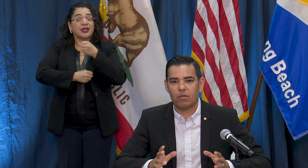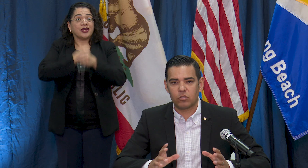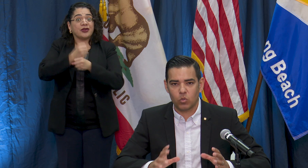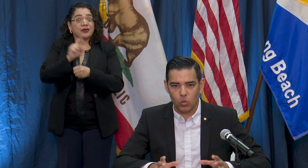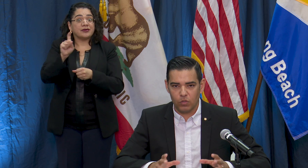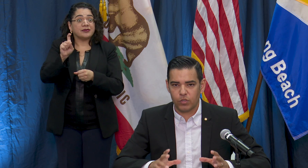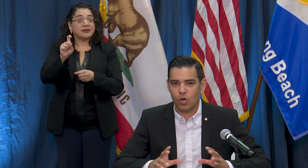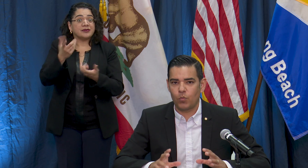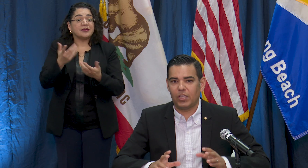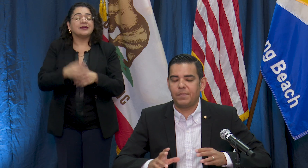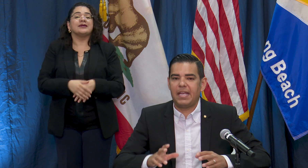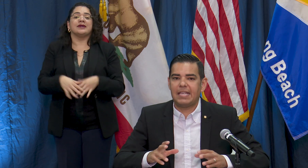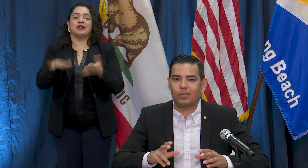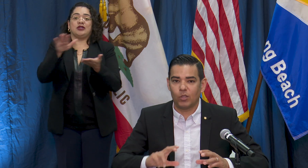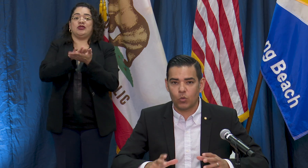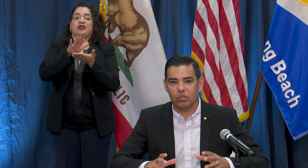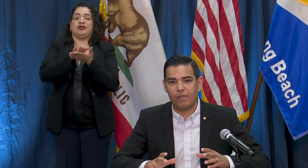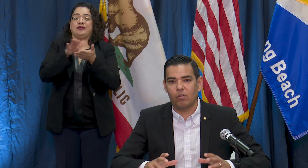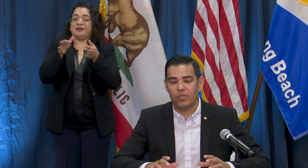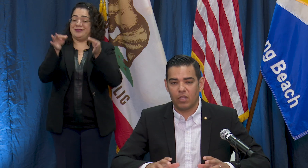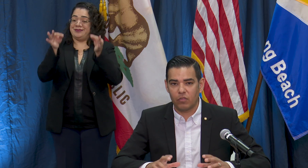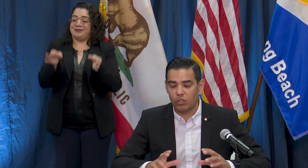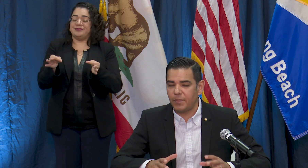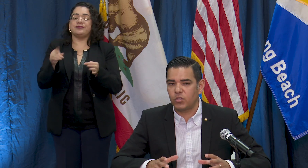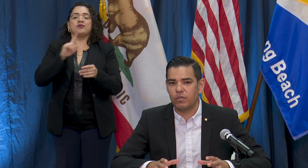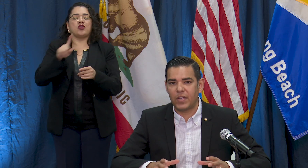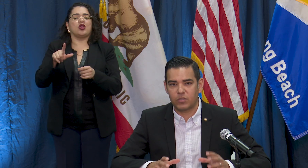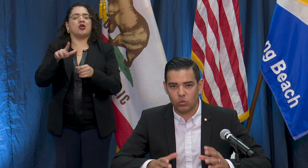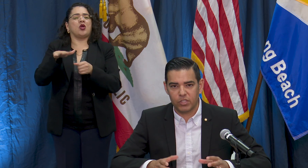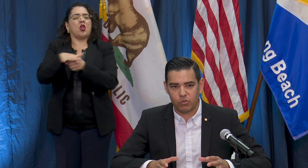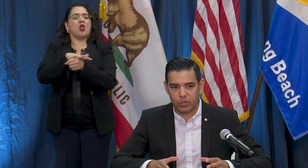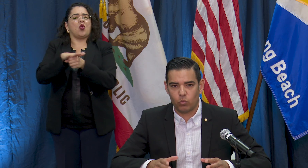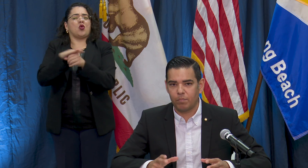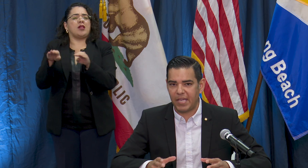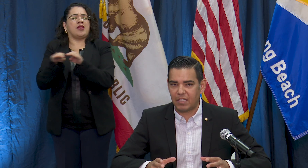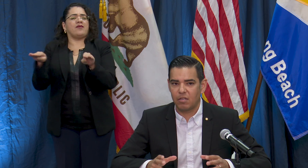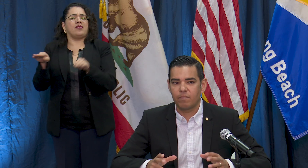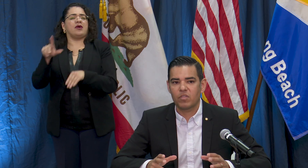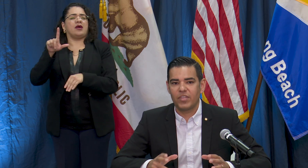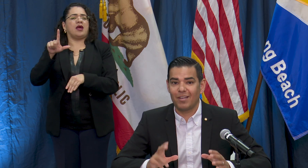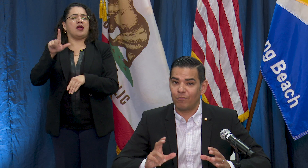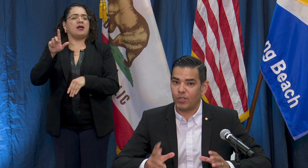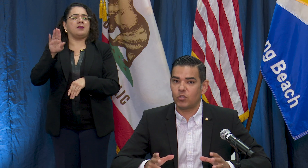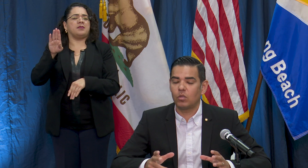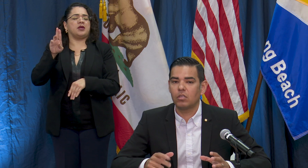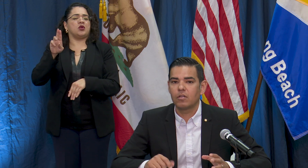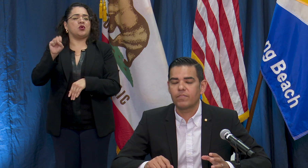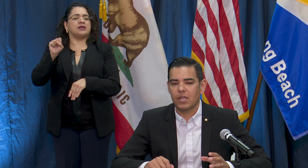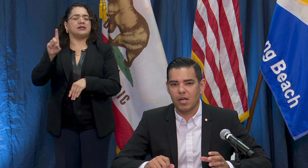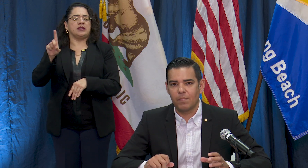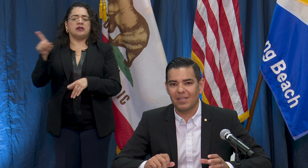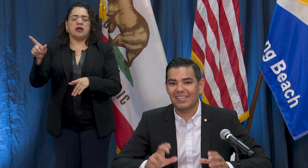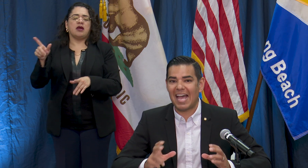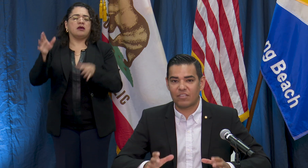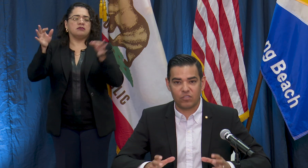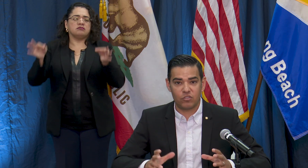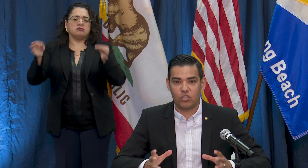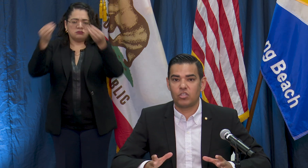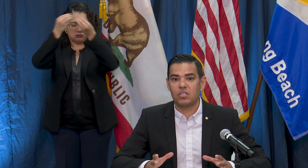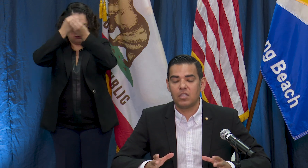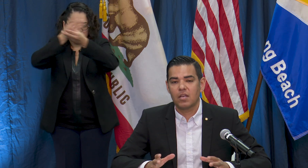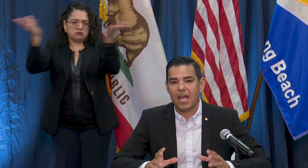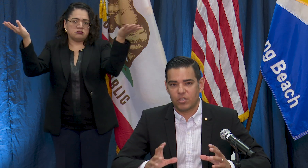decisions about schools are really made at the local level, and the Long Beach Unified School District will make the official